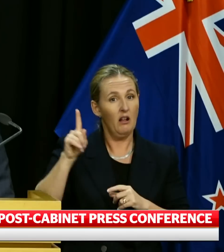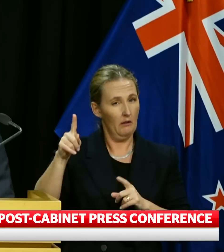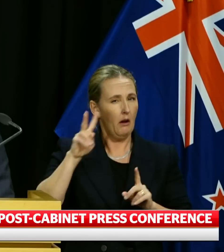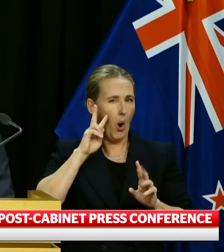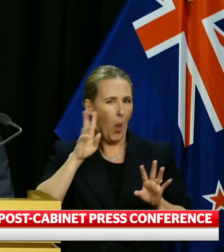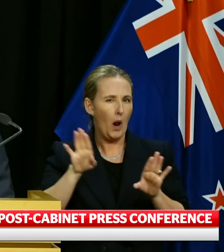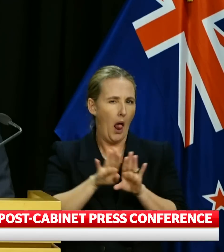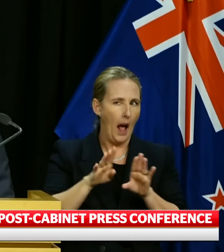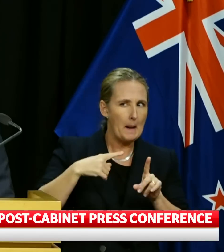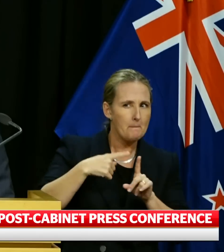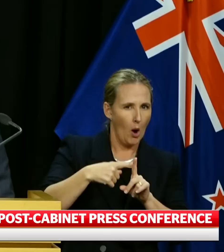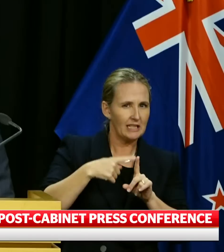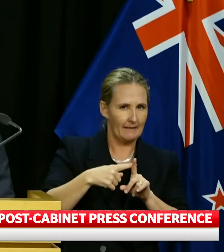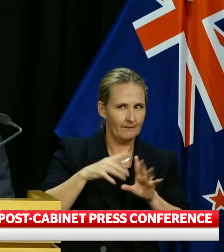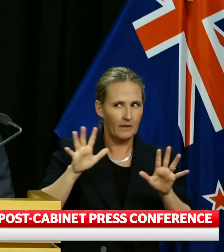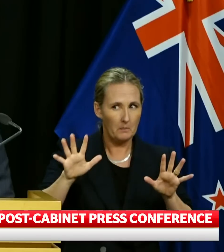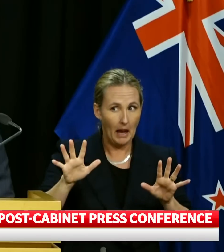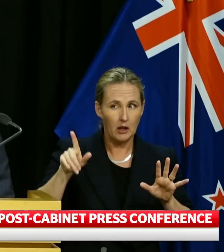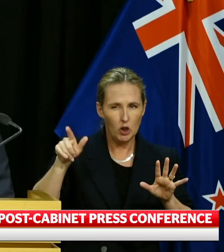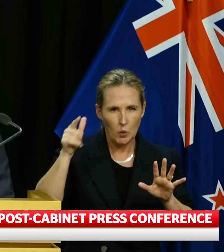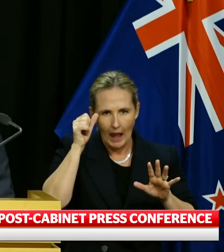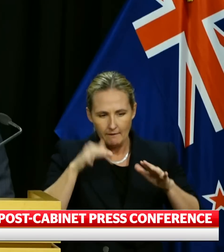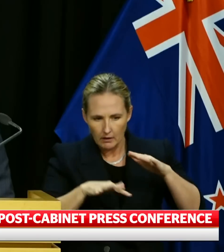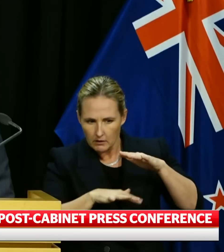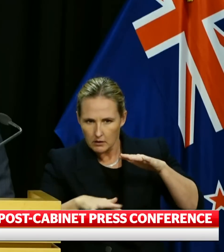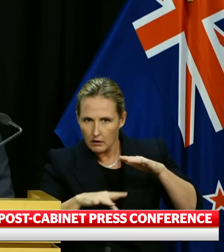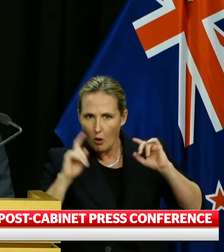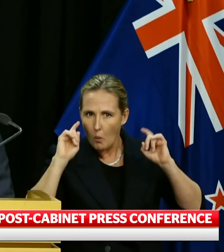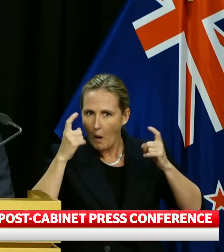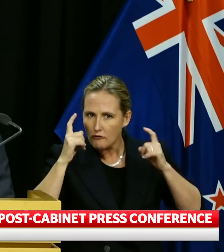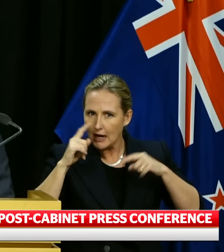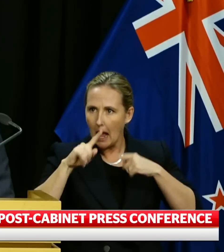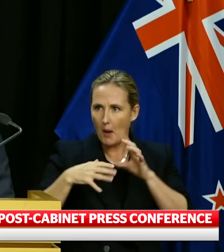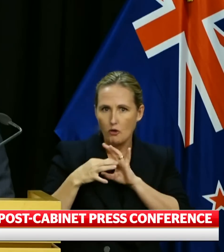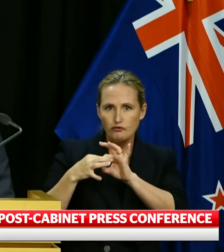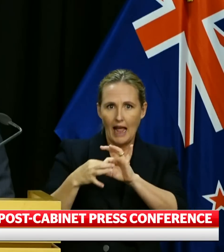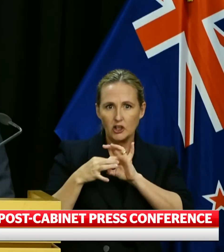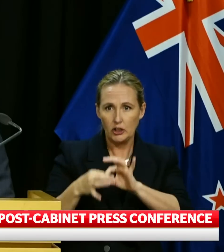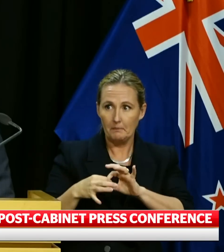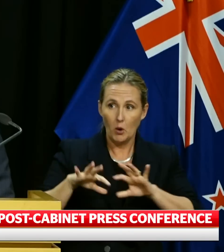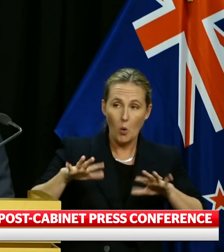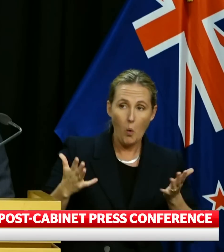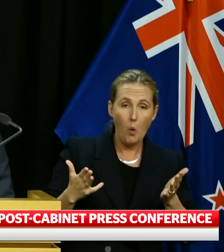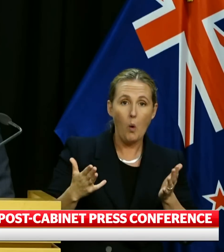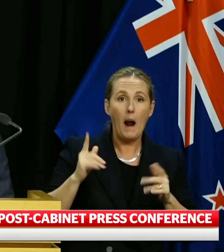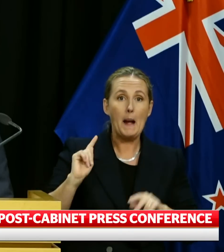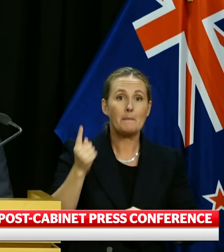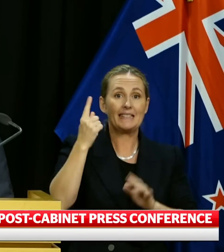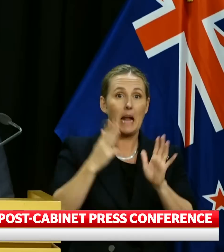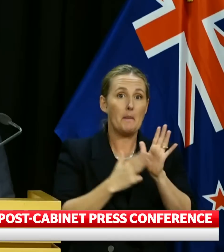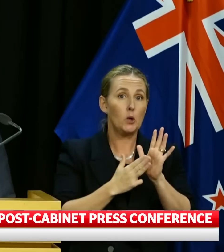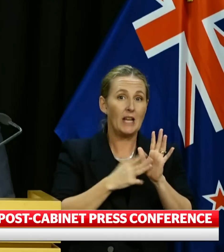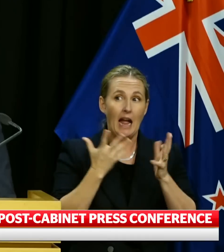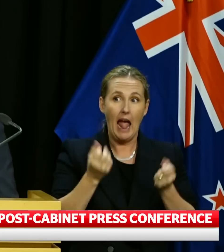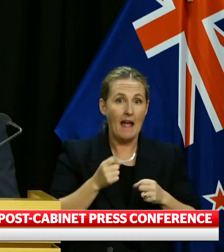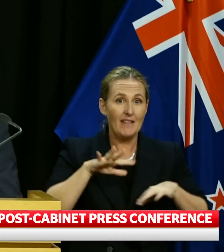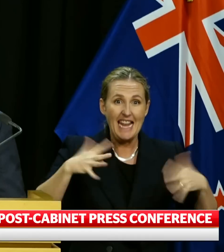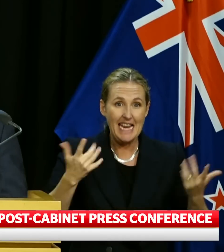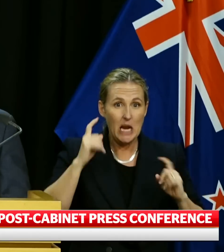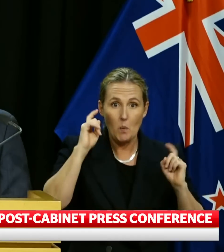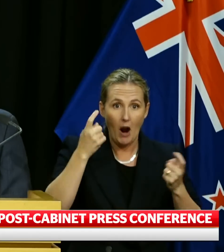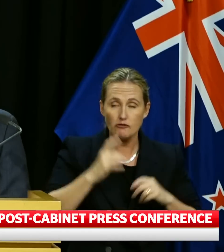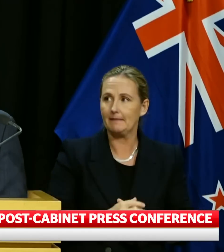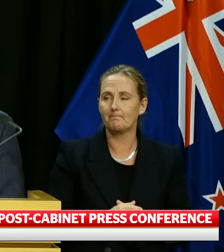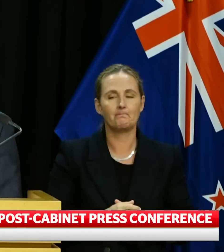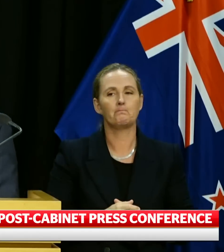anything underlying there about the relationship or conveyed through Minister Mahuta that concerns you? I don't have anything